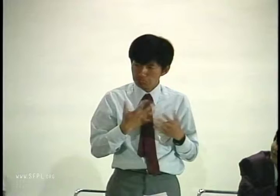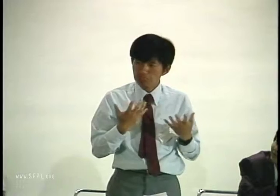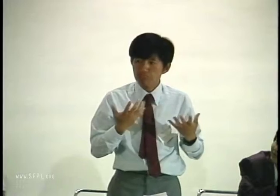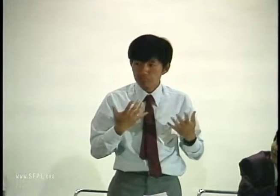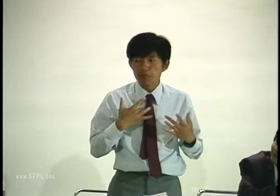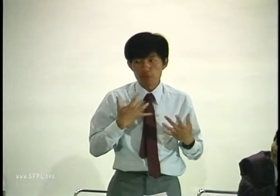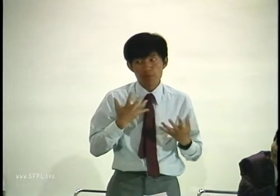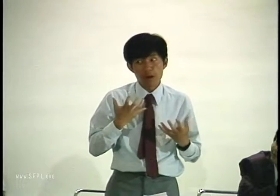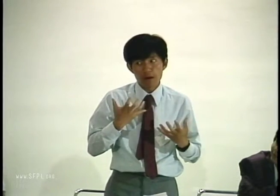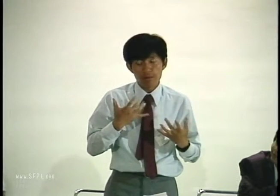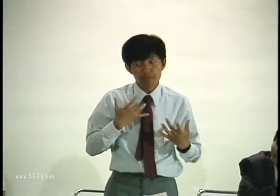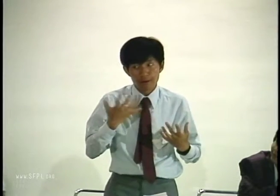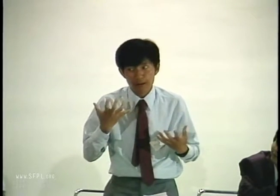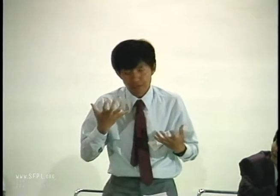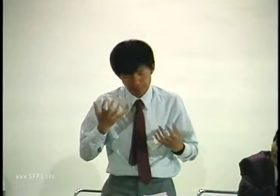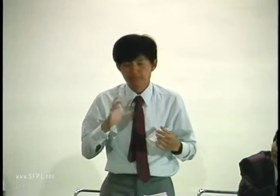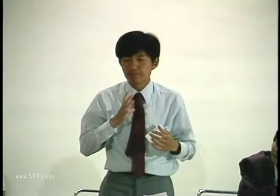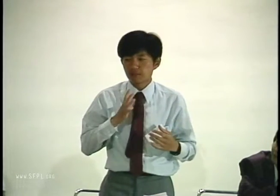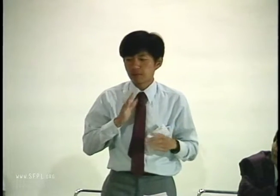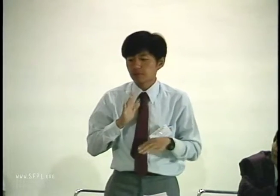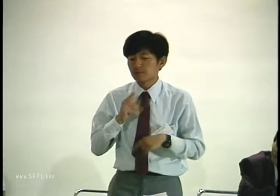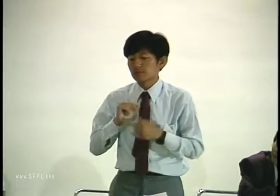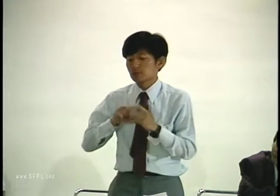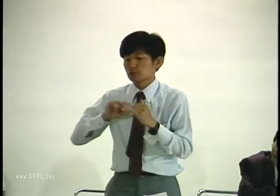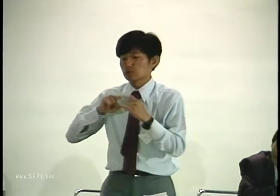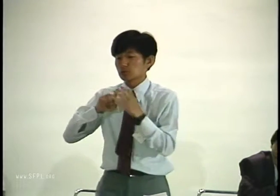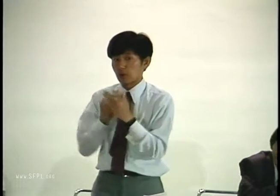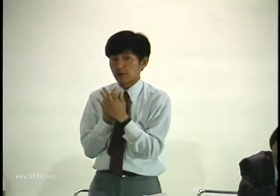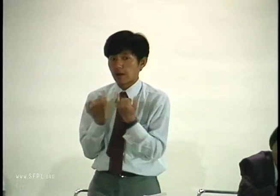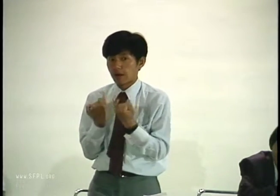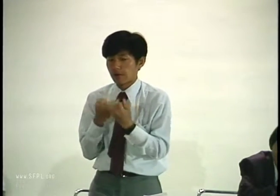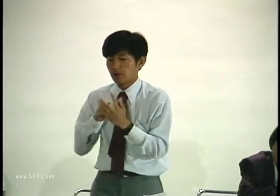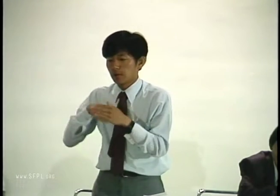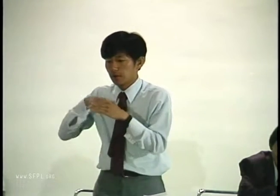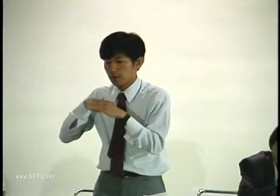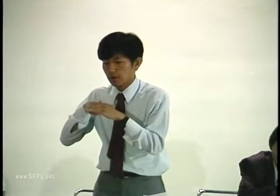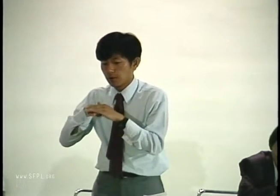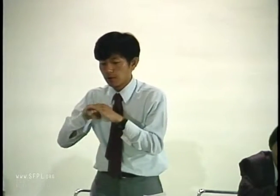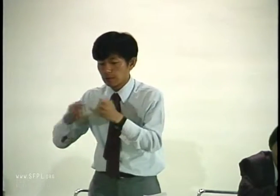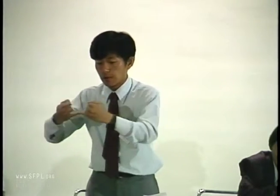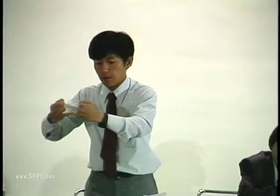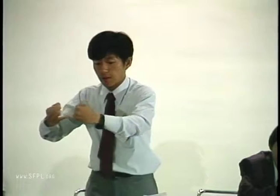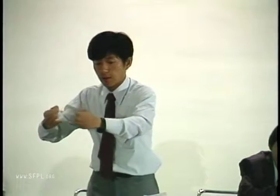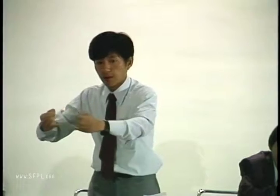As time passed, I would walk past and have this continuing desire to go in, and then I was starting to feel more